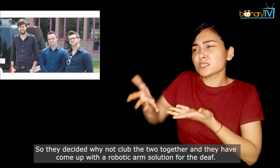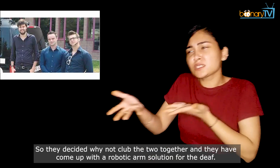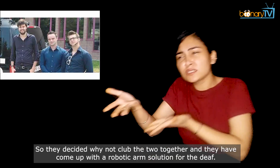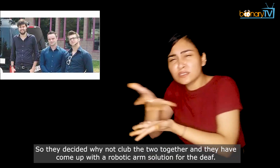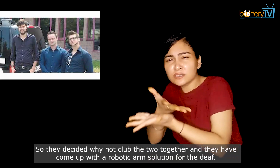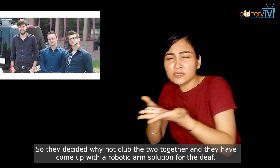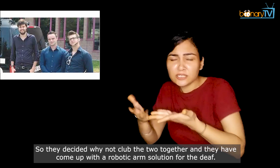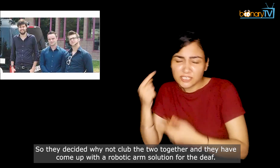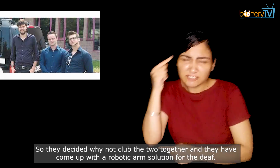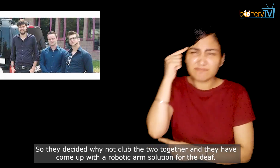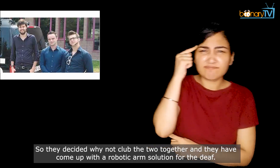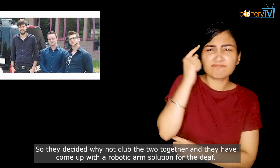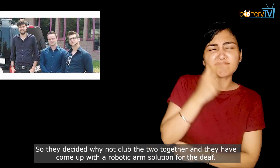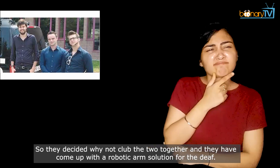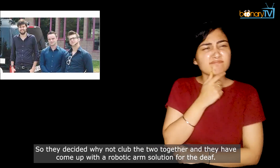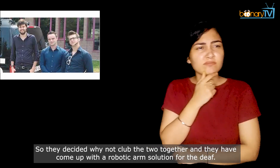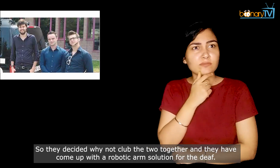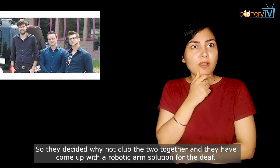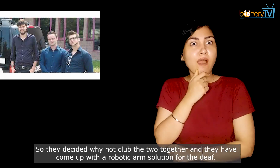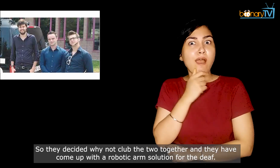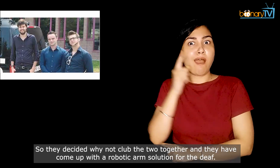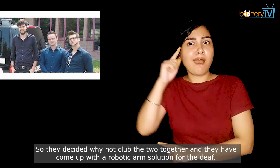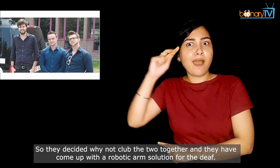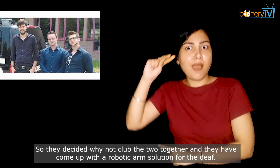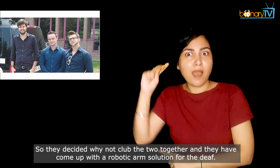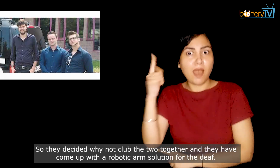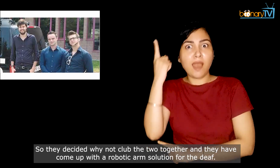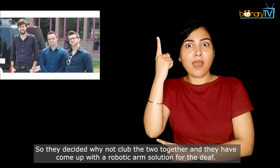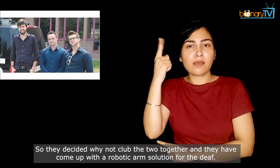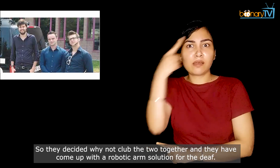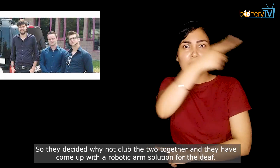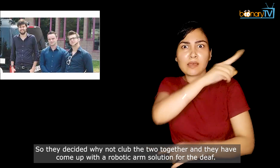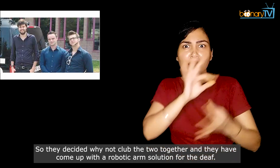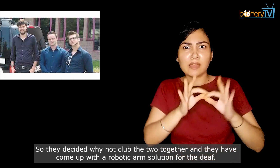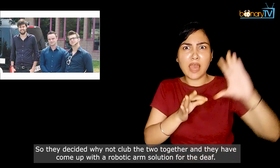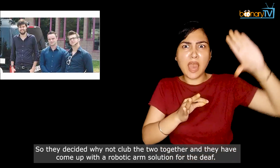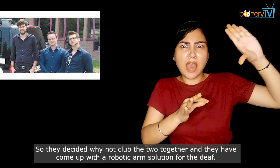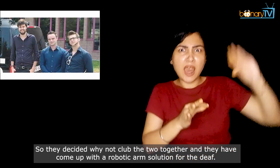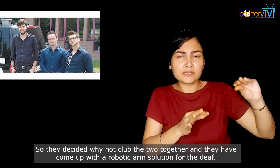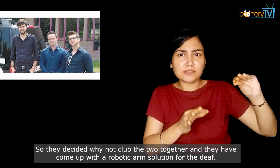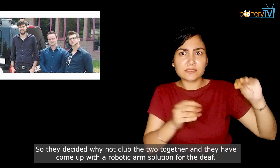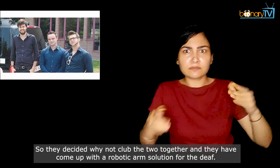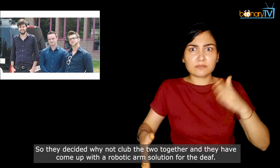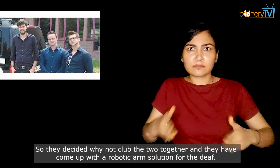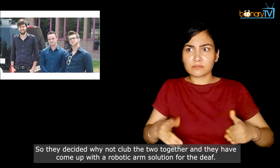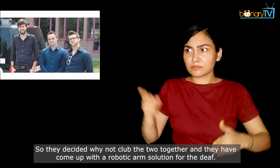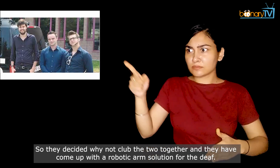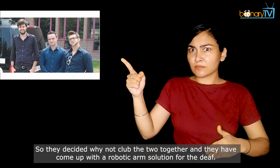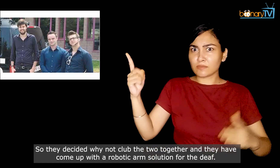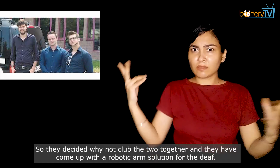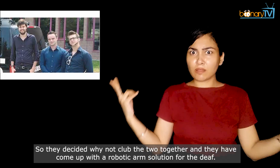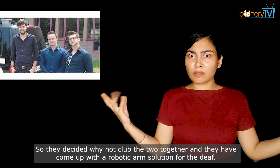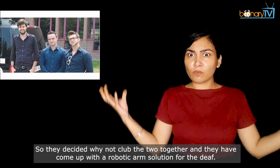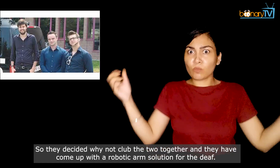So, they decided, why not club the two together? And they have come